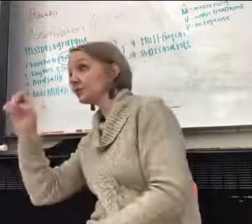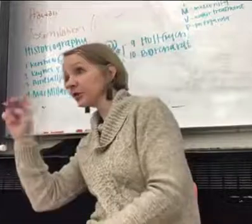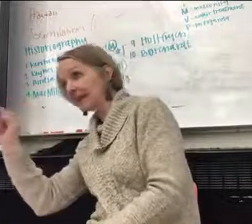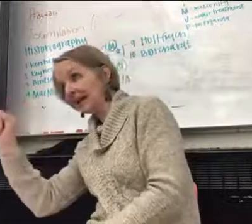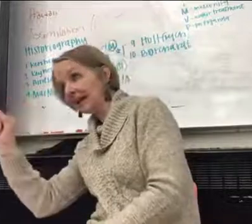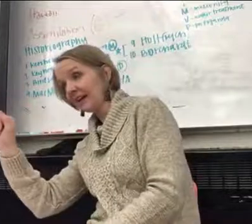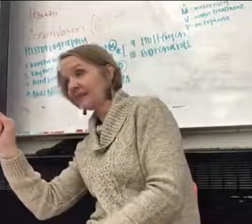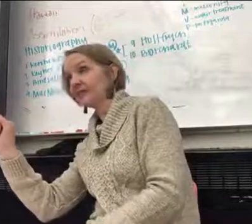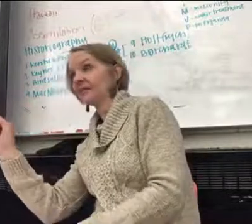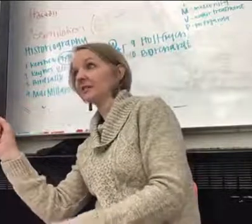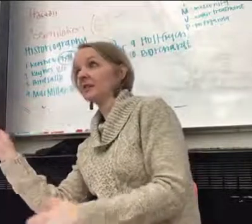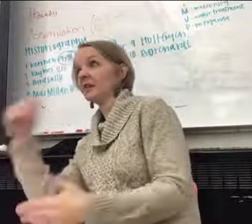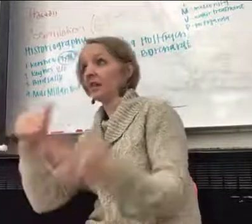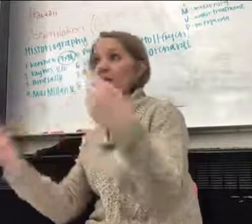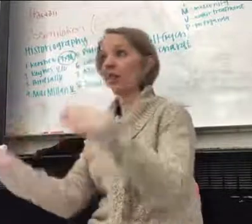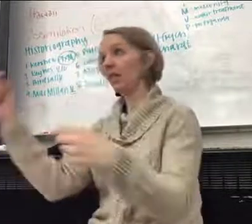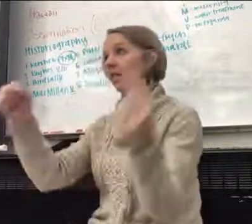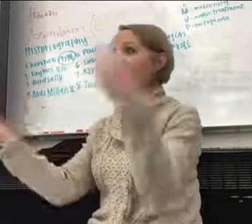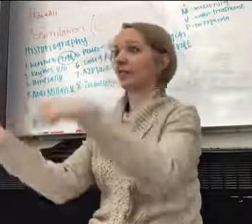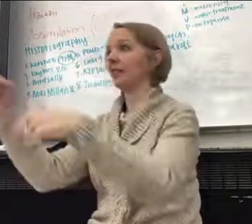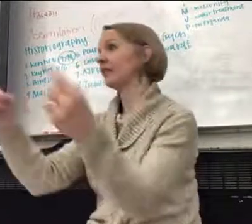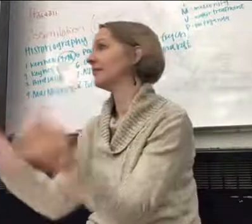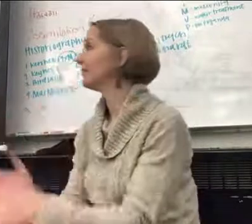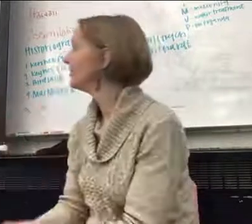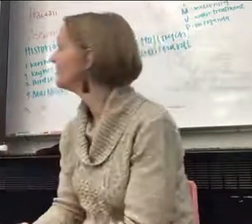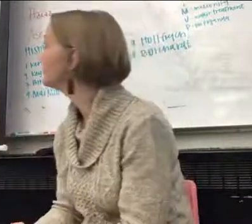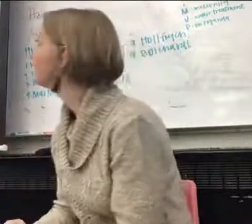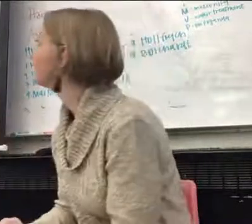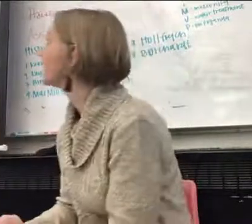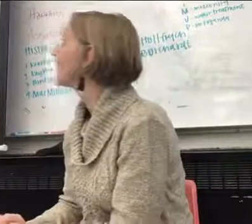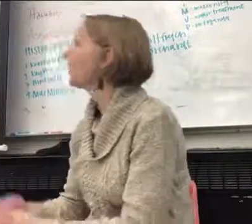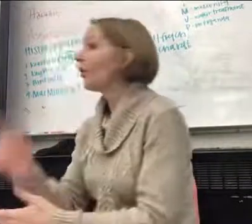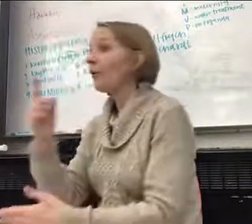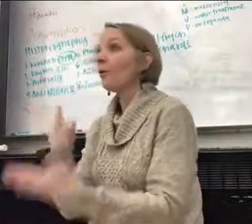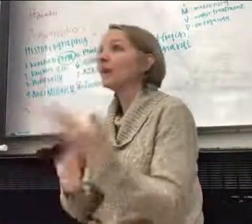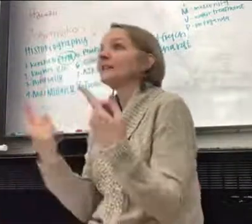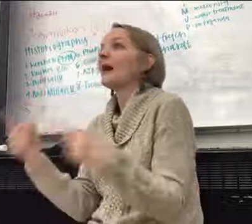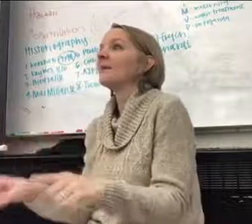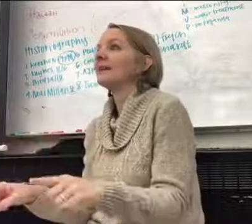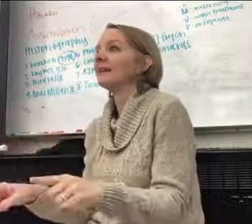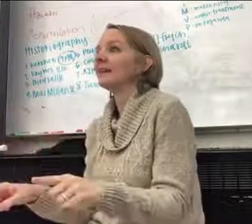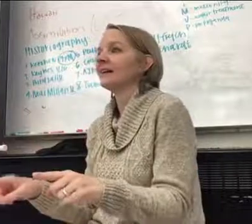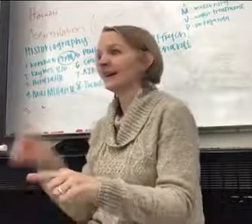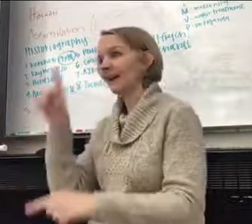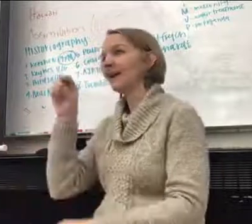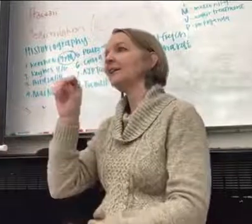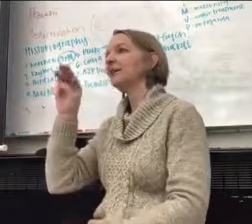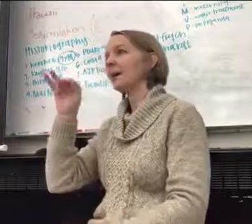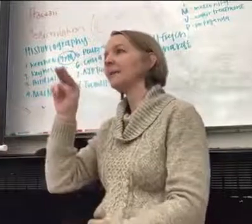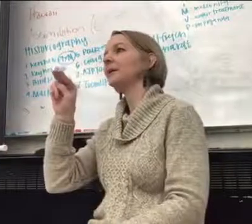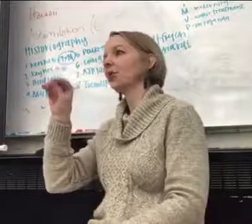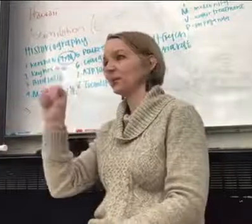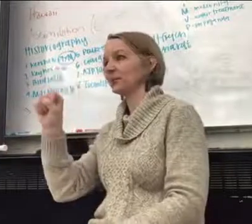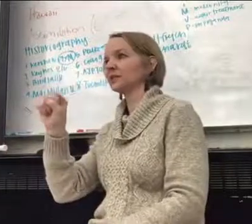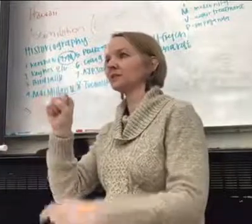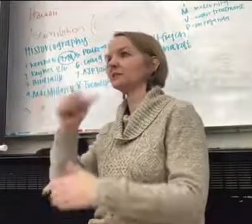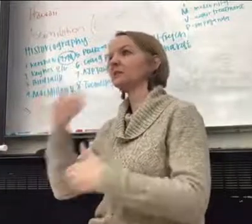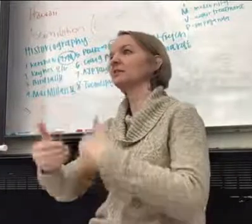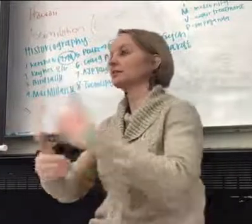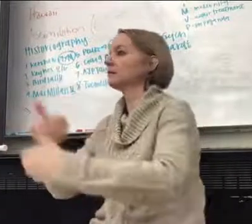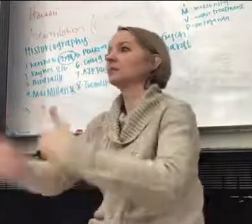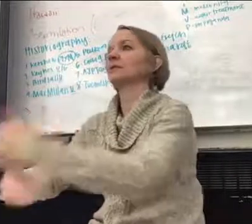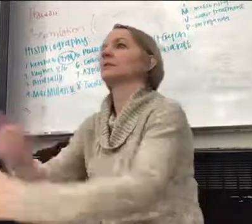on Russia, who declares war on Austria, who declares war on Serbia. What's basically happening? Dominoes. All these different